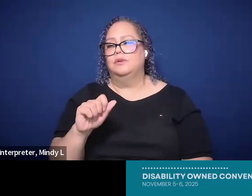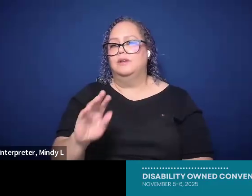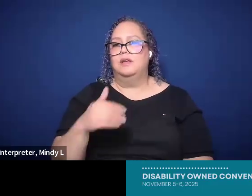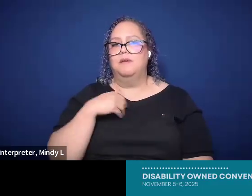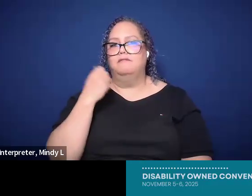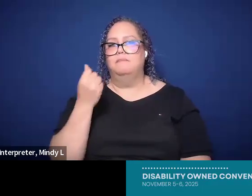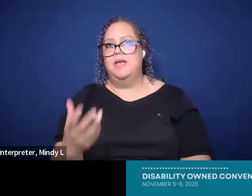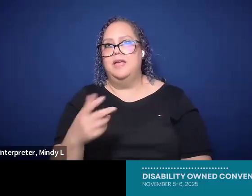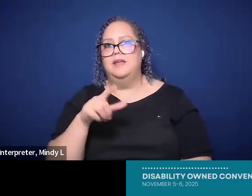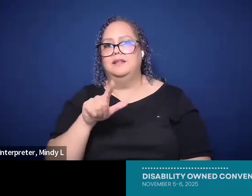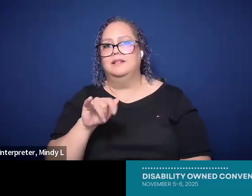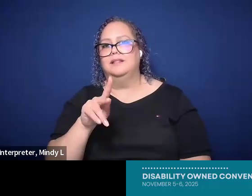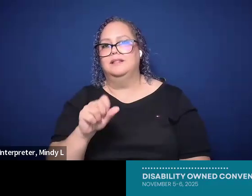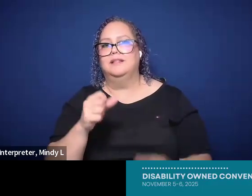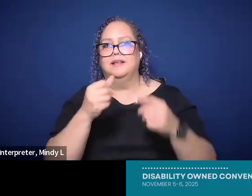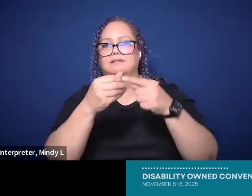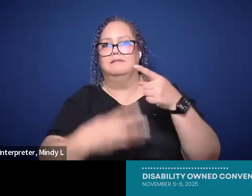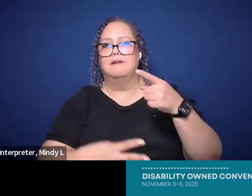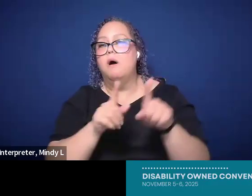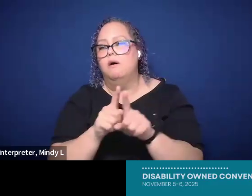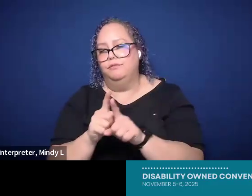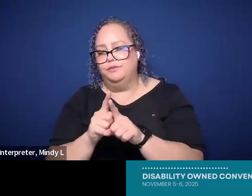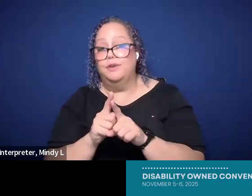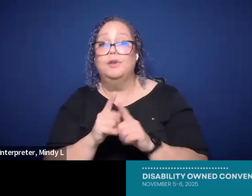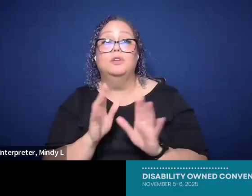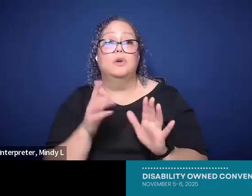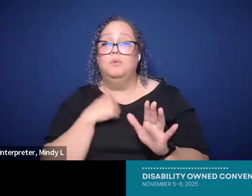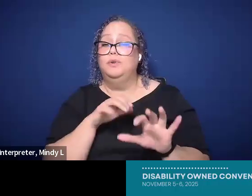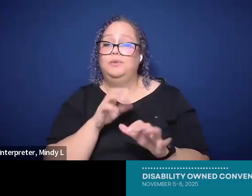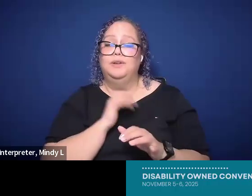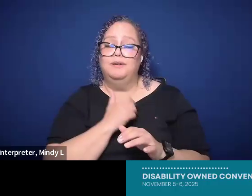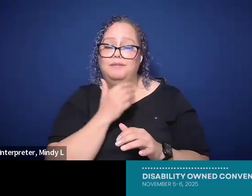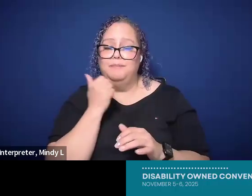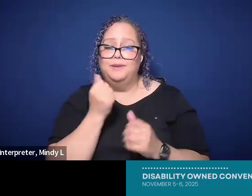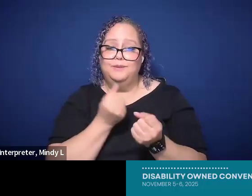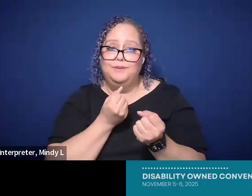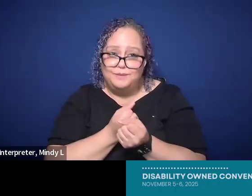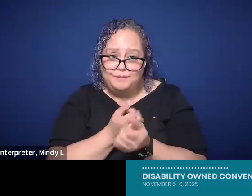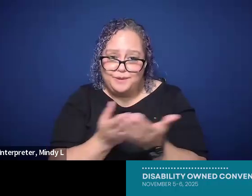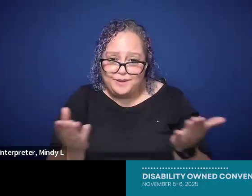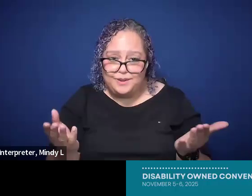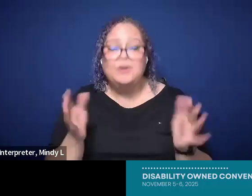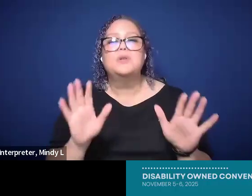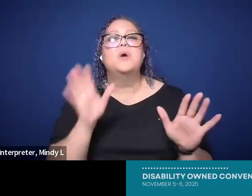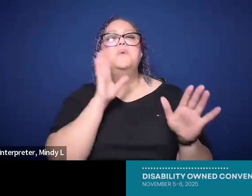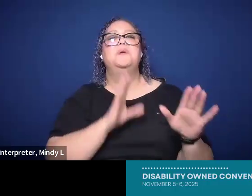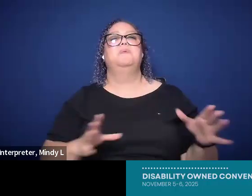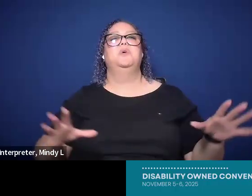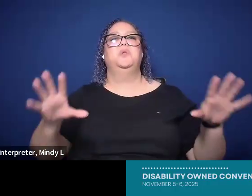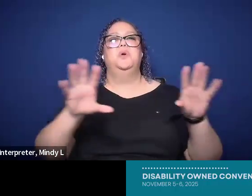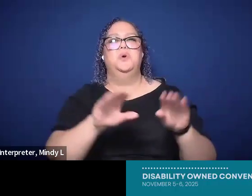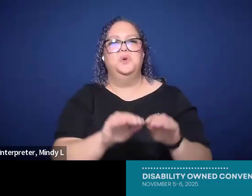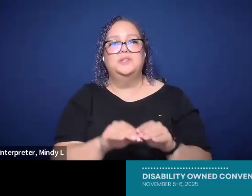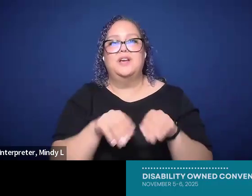well. So we can definitely do our best to support you. But with that, we'll close out, give you your 10 minutes, and just